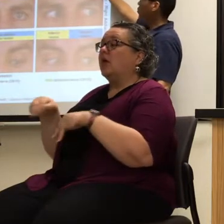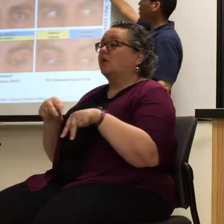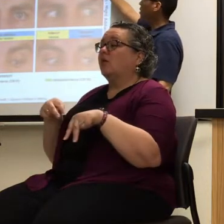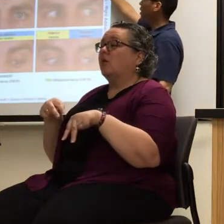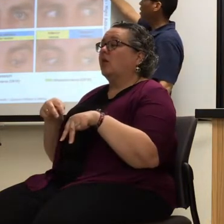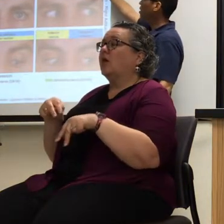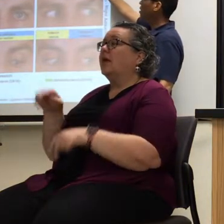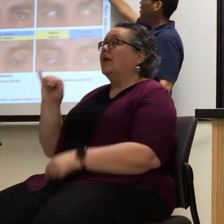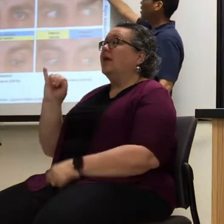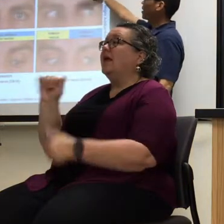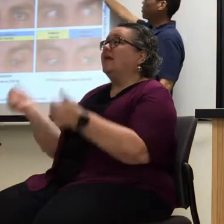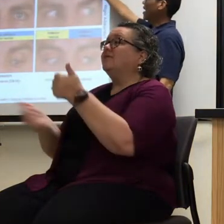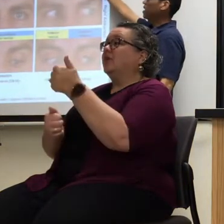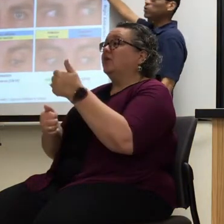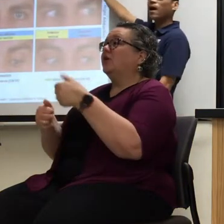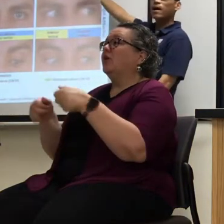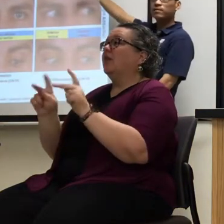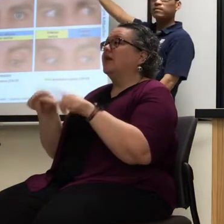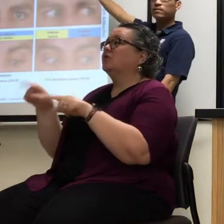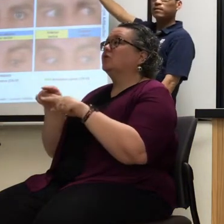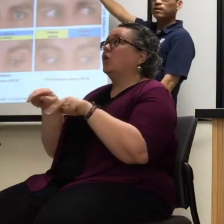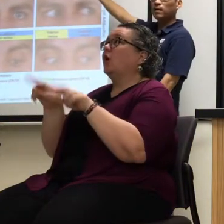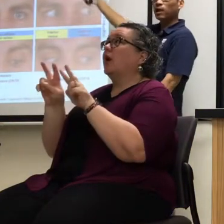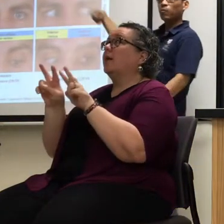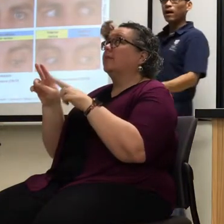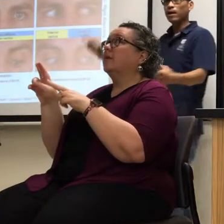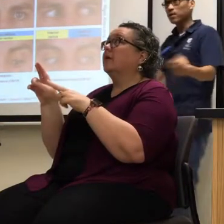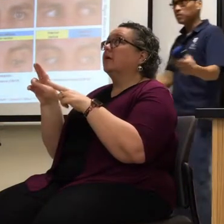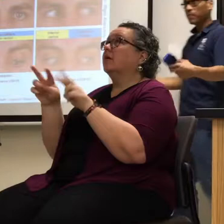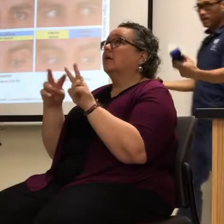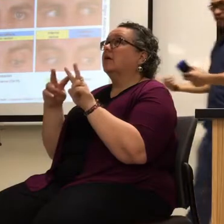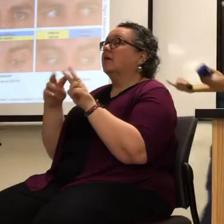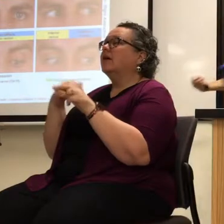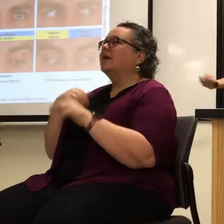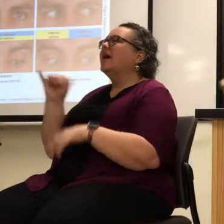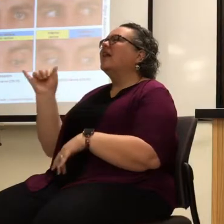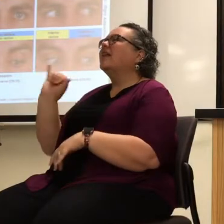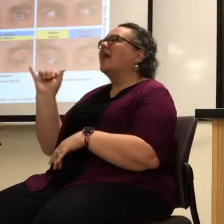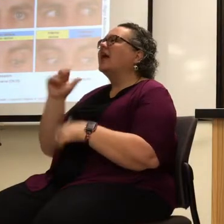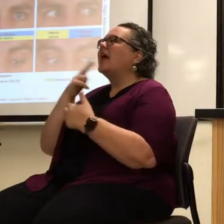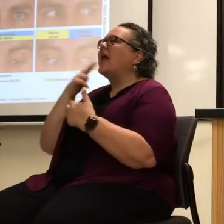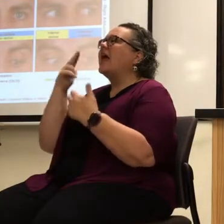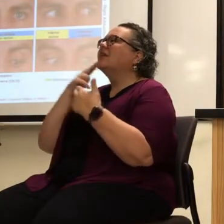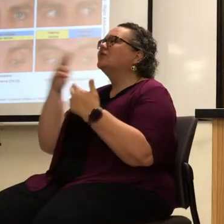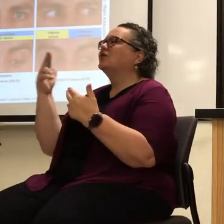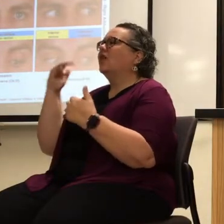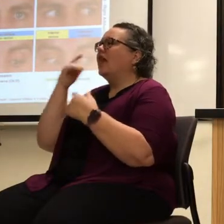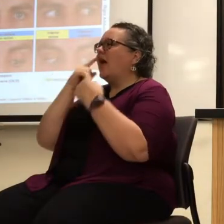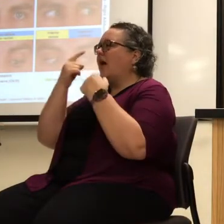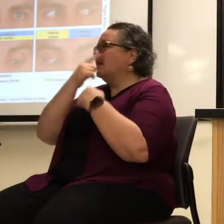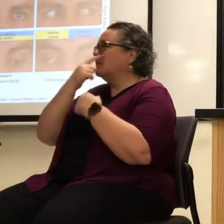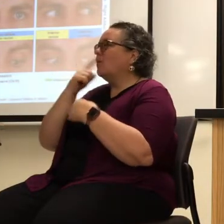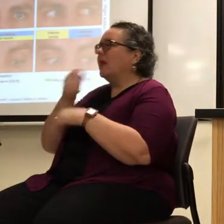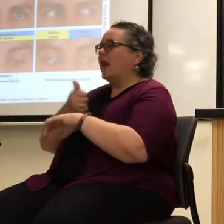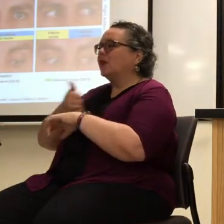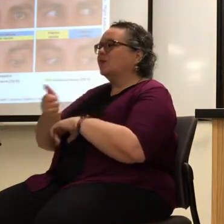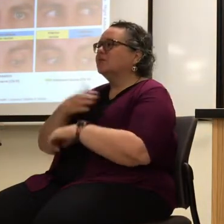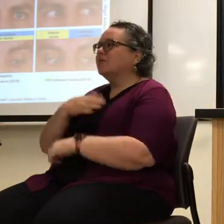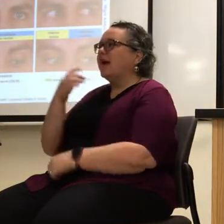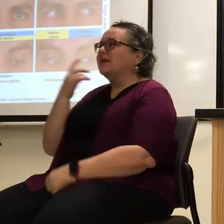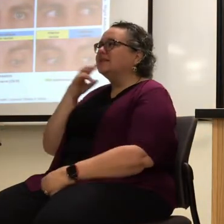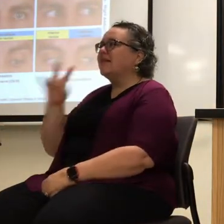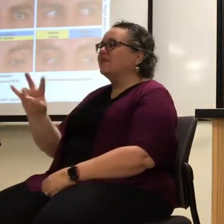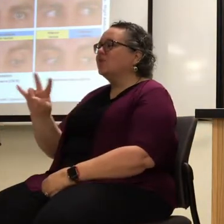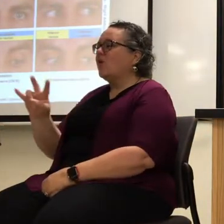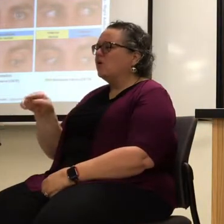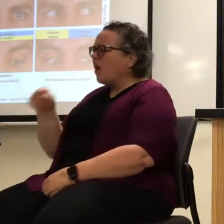call this one, the angel eyes. Like when I accuse my 7-year-old of lying. He can't look me in the eyes. Oh, I didn't